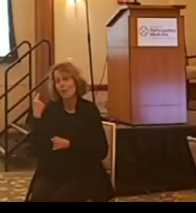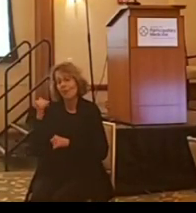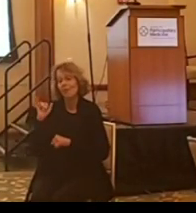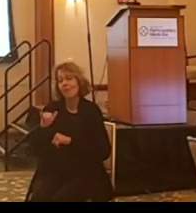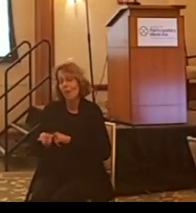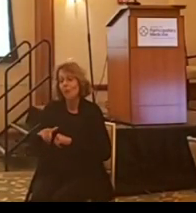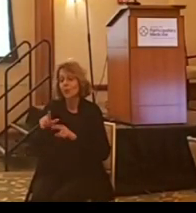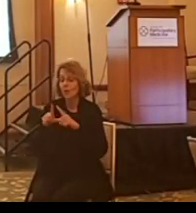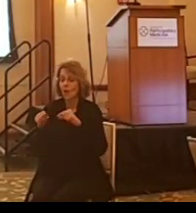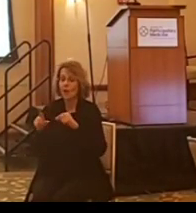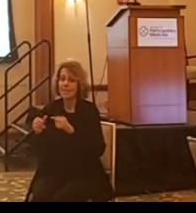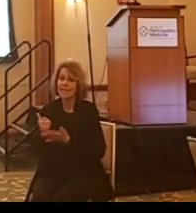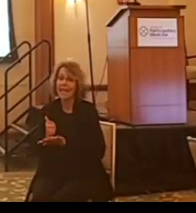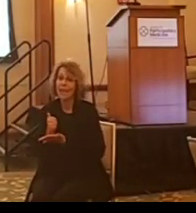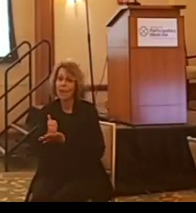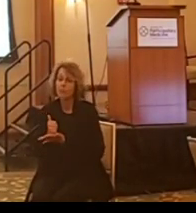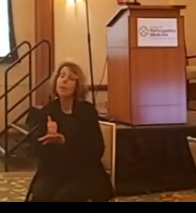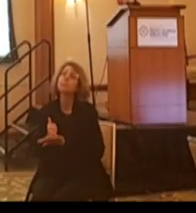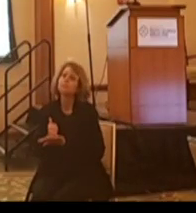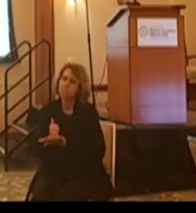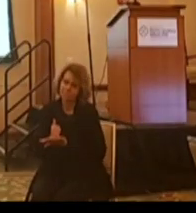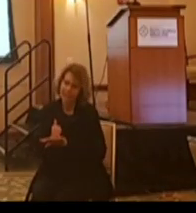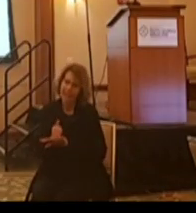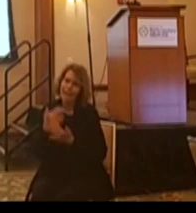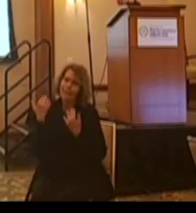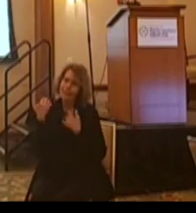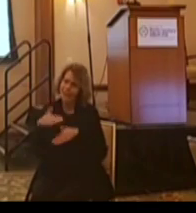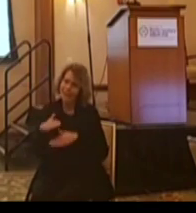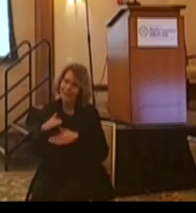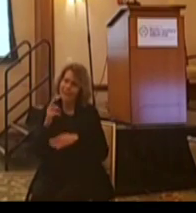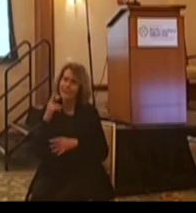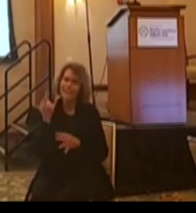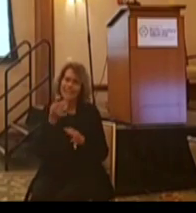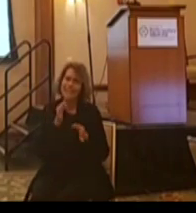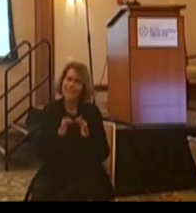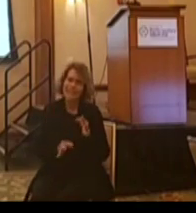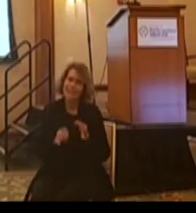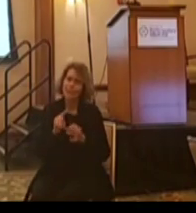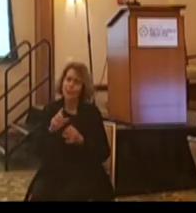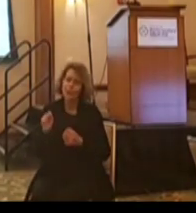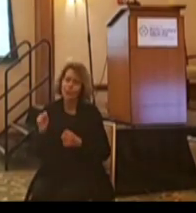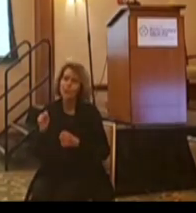by and large, I don't think that the problems of healthcare today are